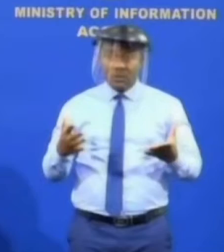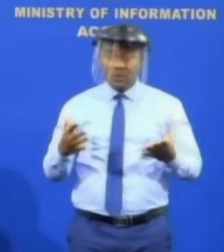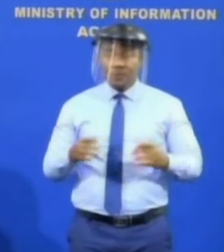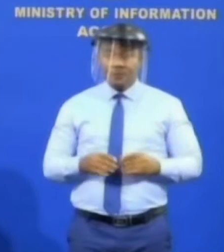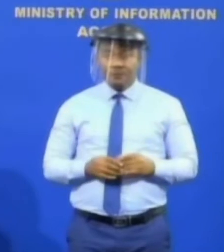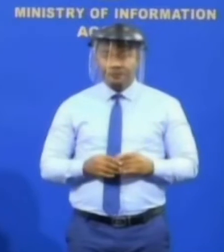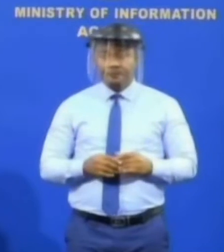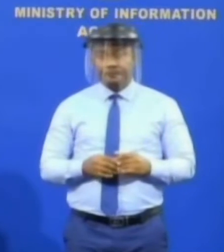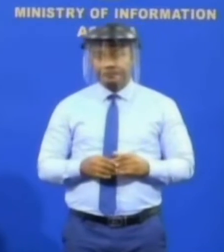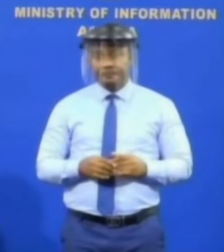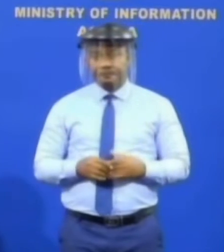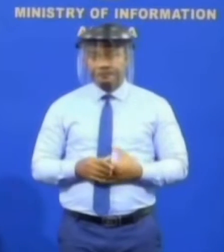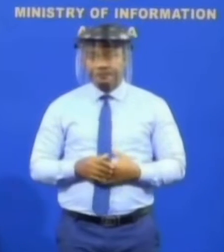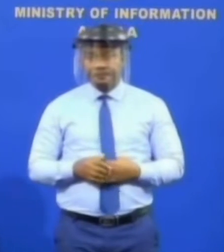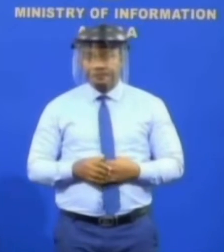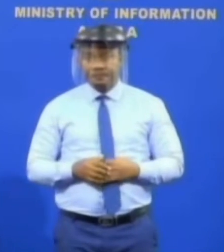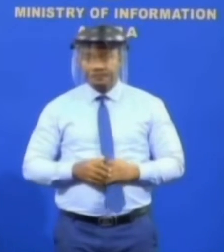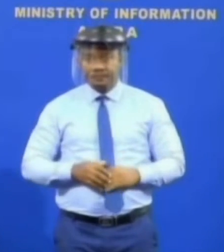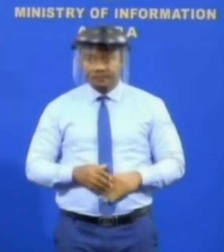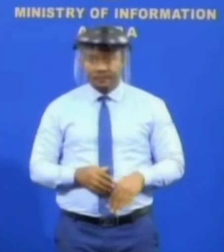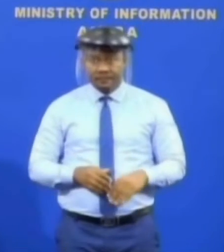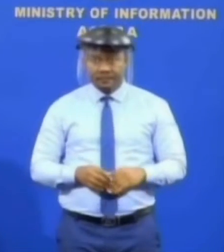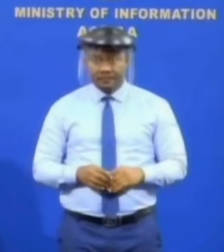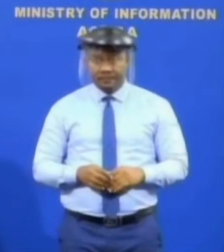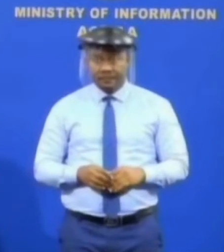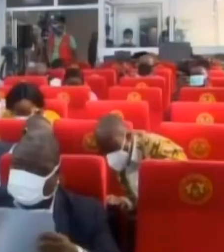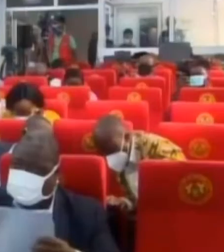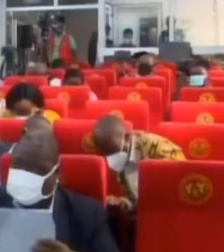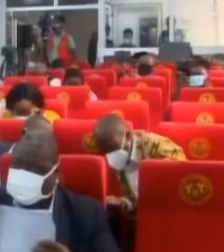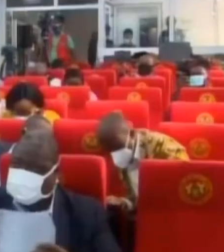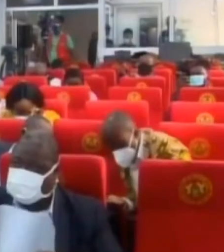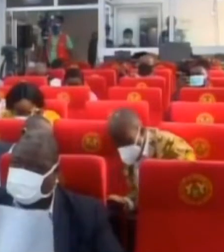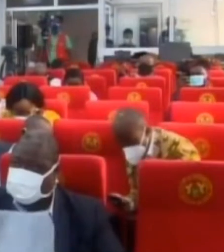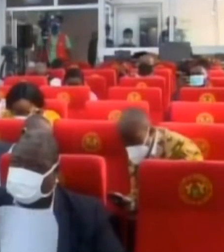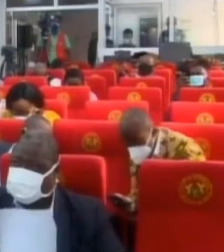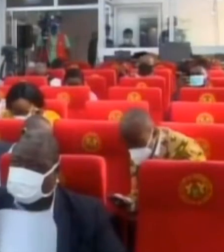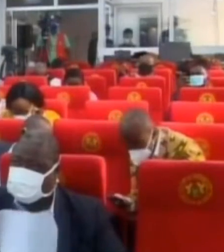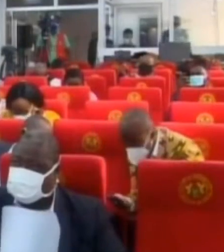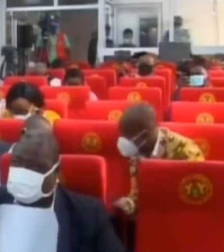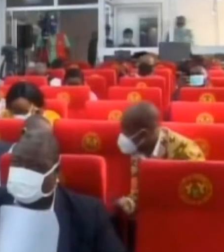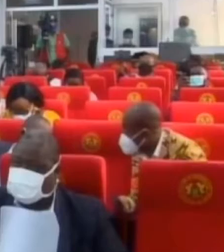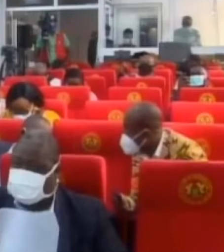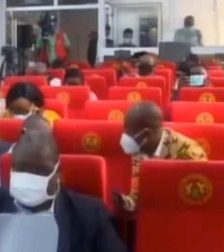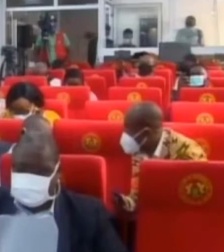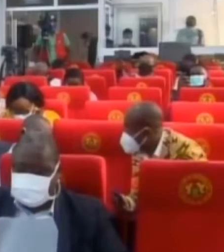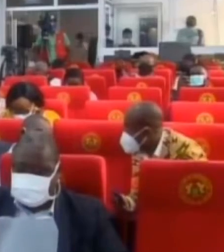through this as we work towards combating COVID-19.